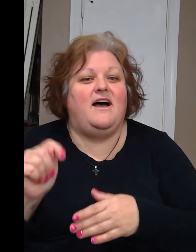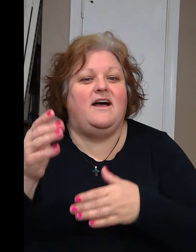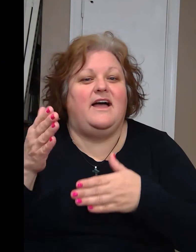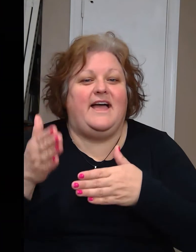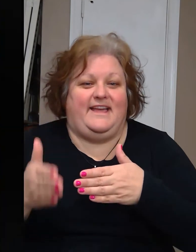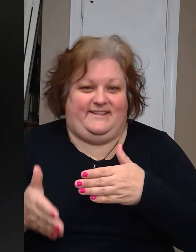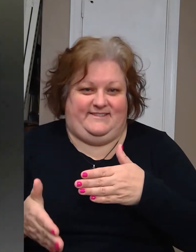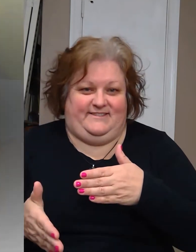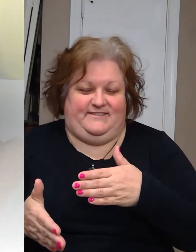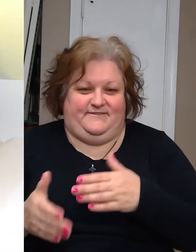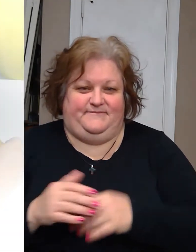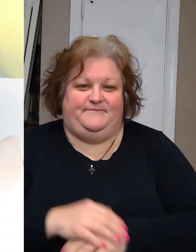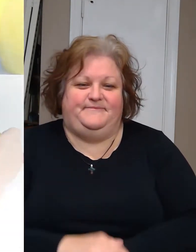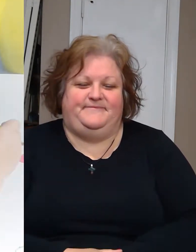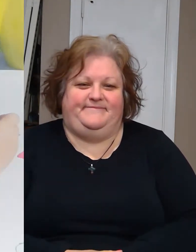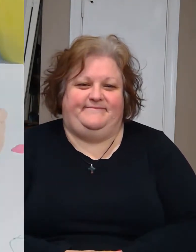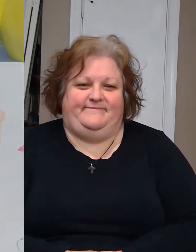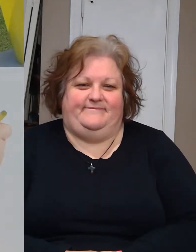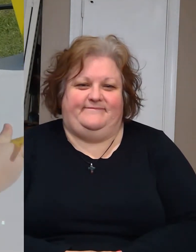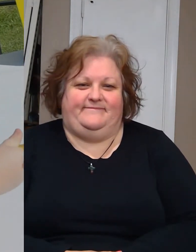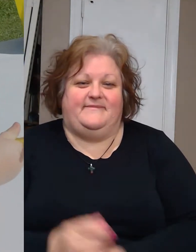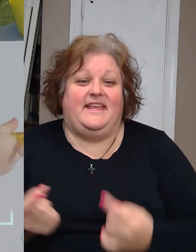The end.